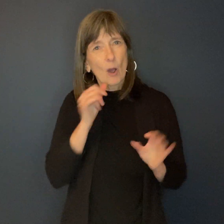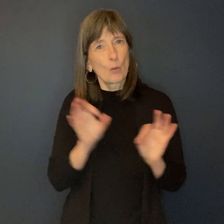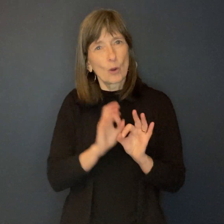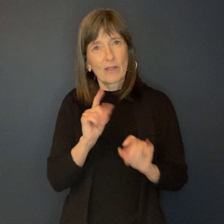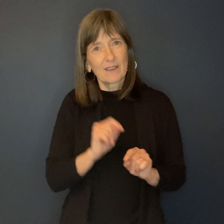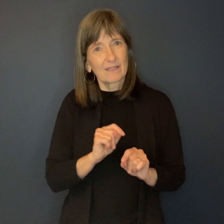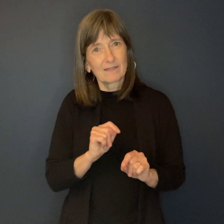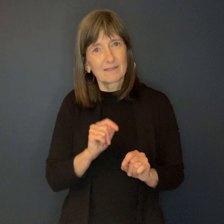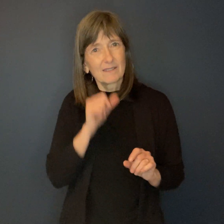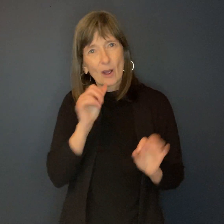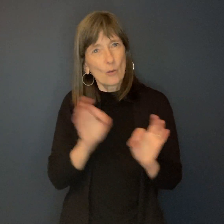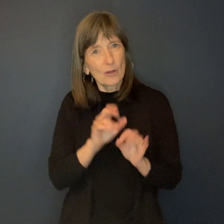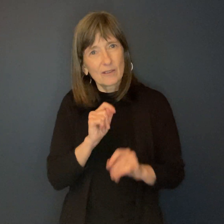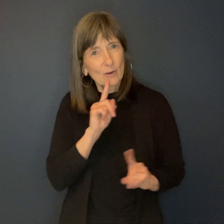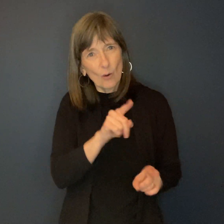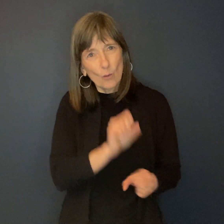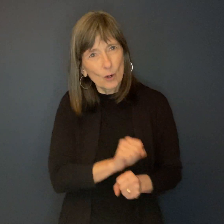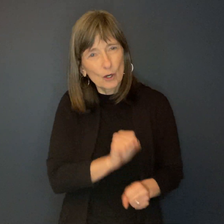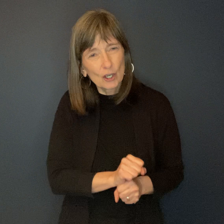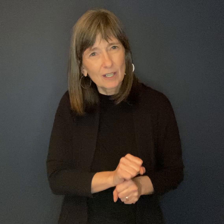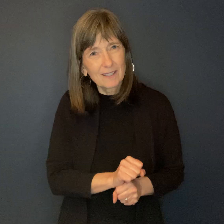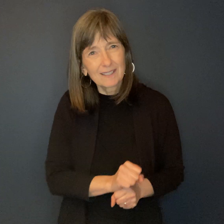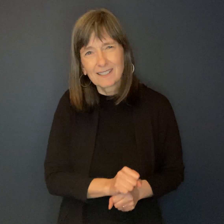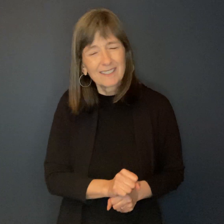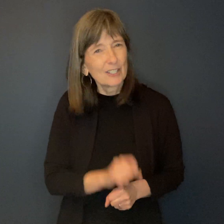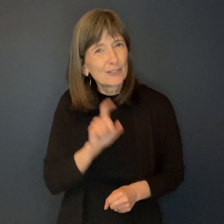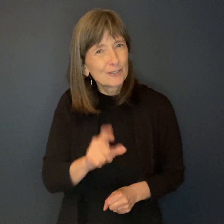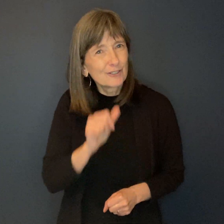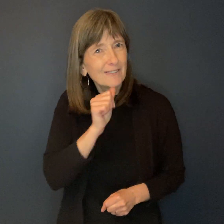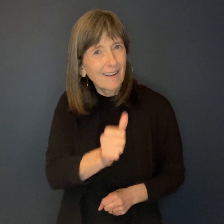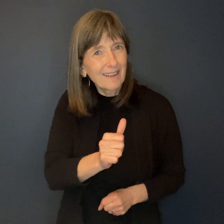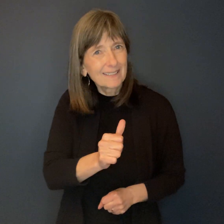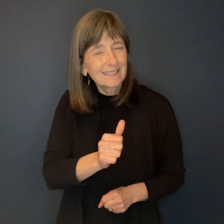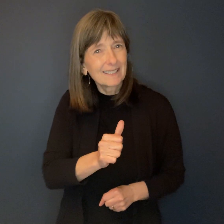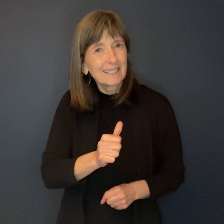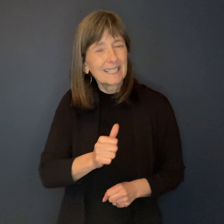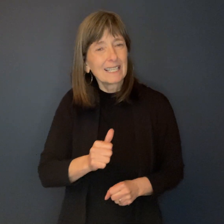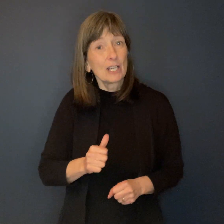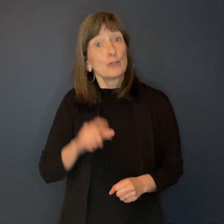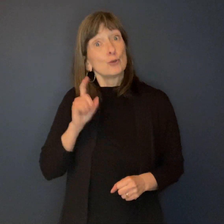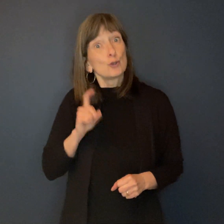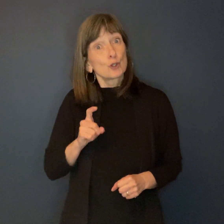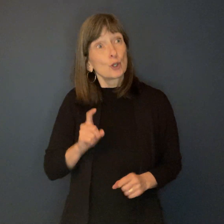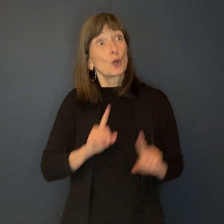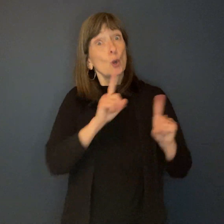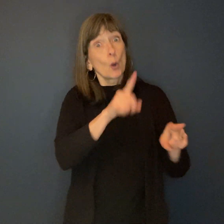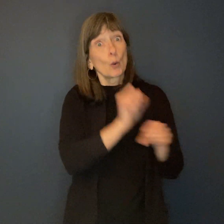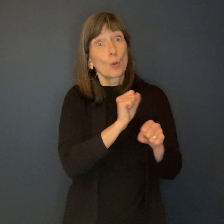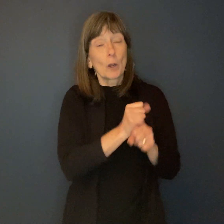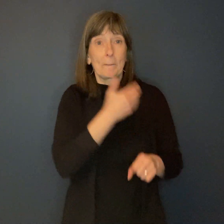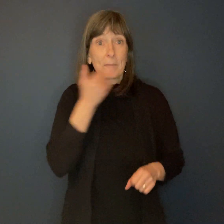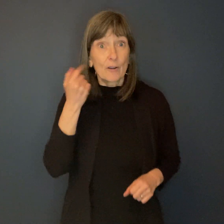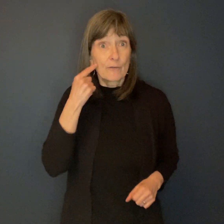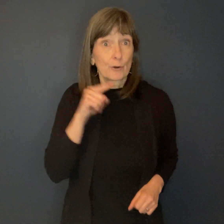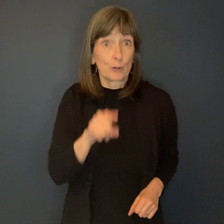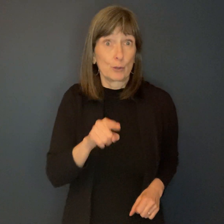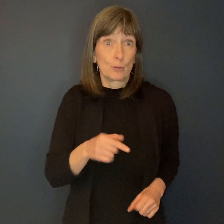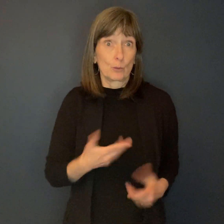should be connected to the idea that you should be better off to work than not to work. That would be a pretty fundamental concept,